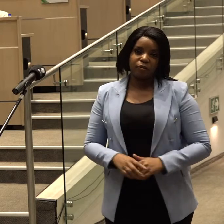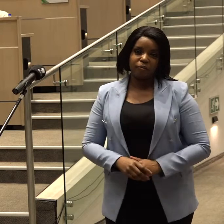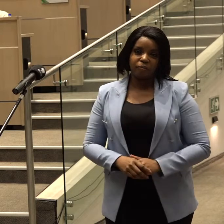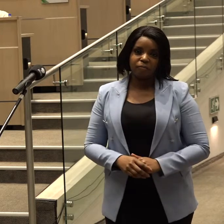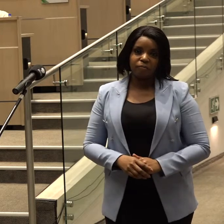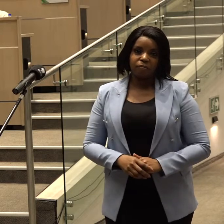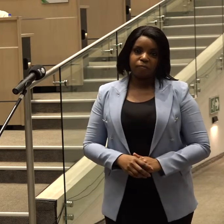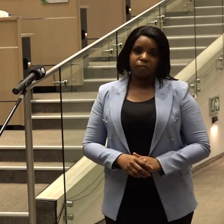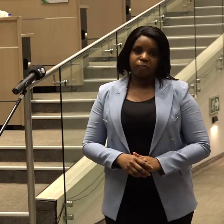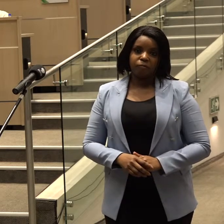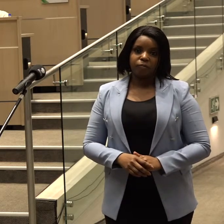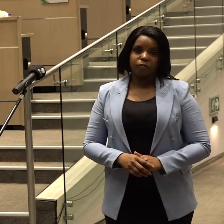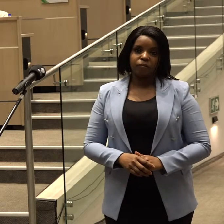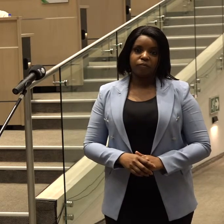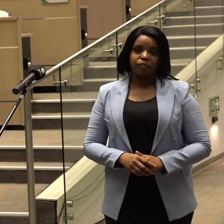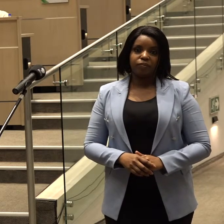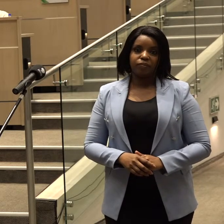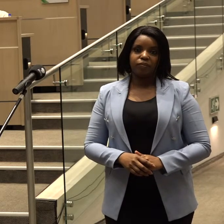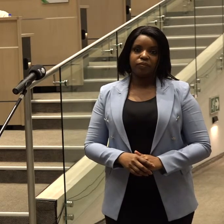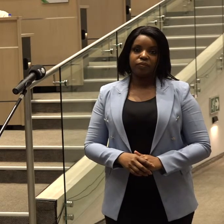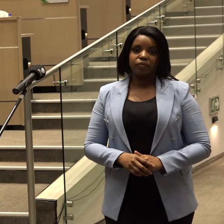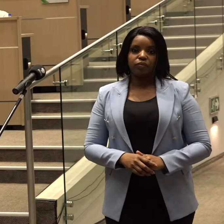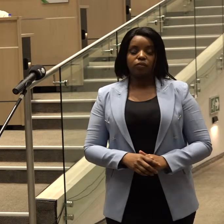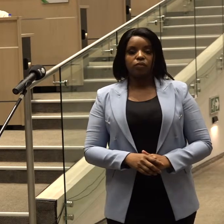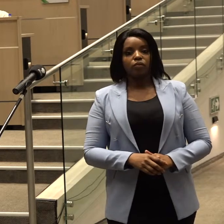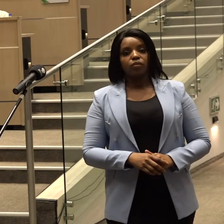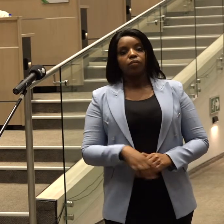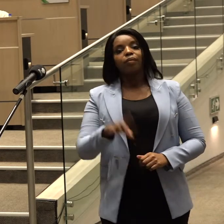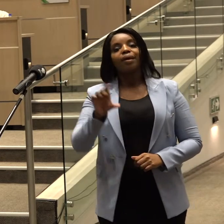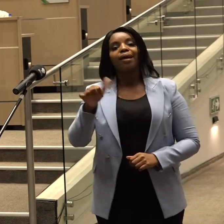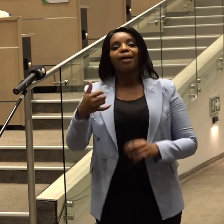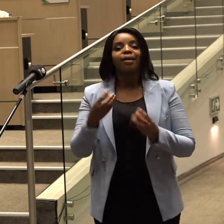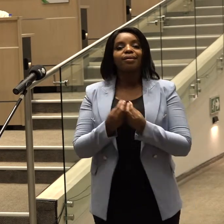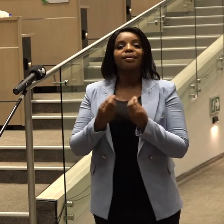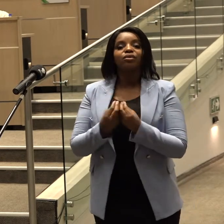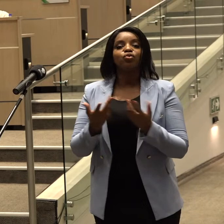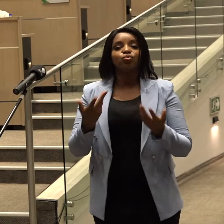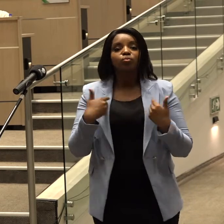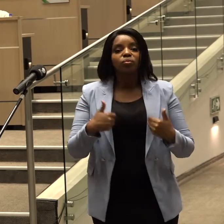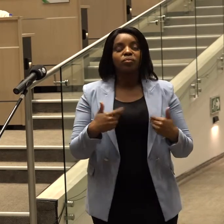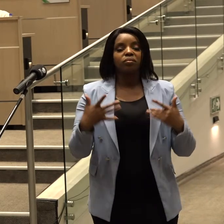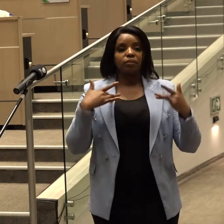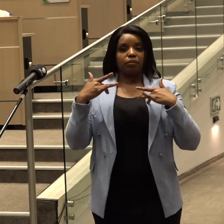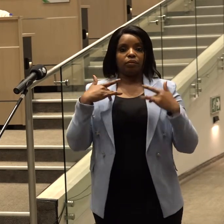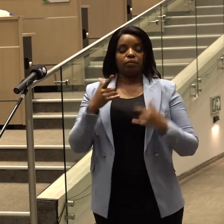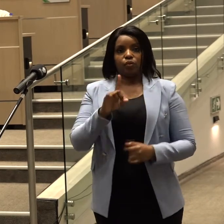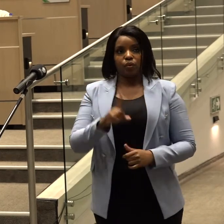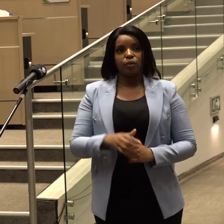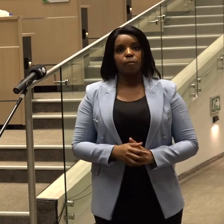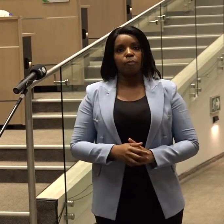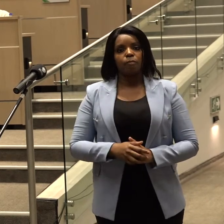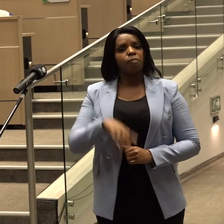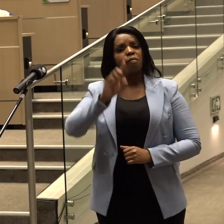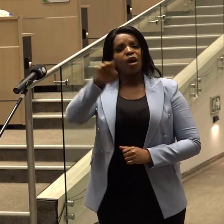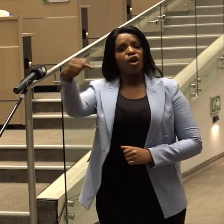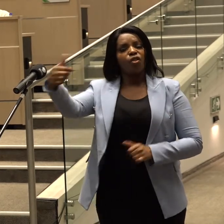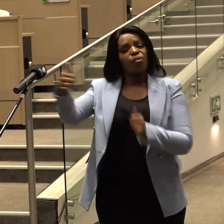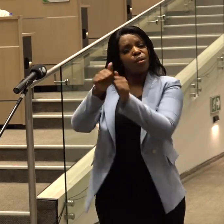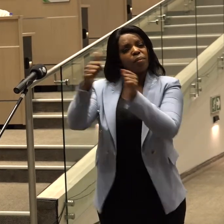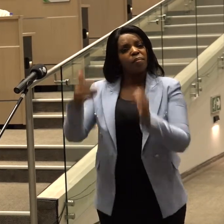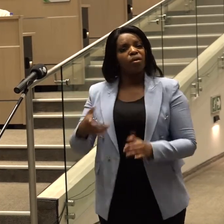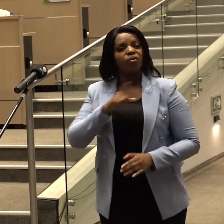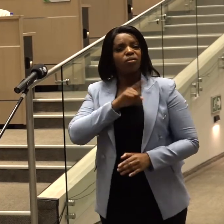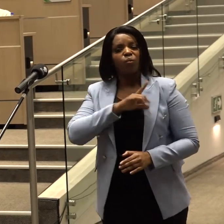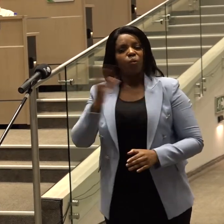um well another issue of concern why don't you involve this other stakeholders you know